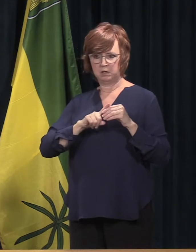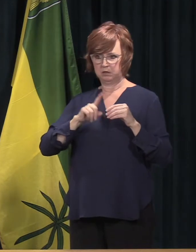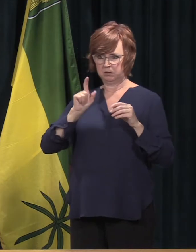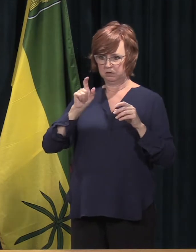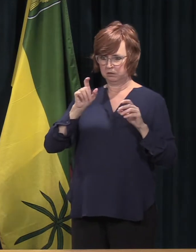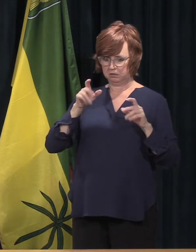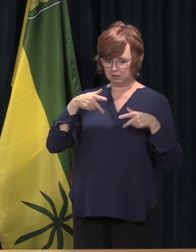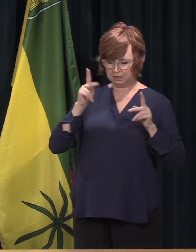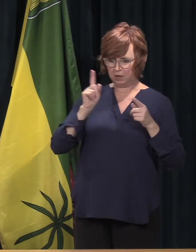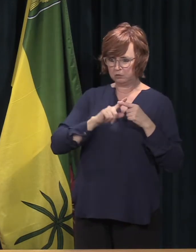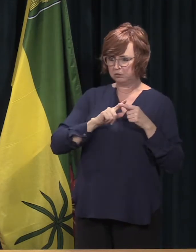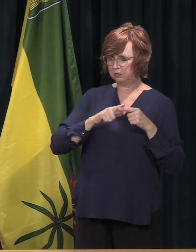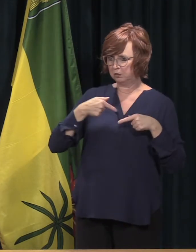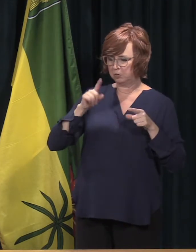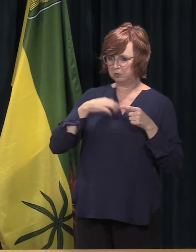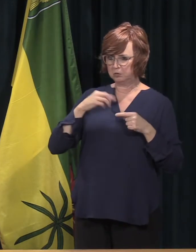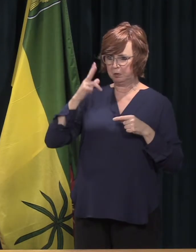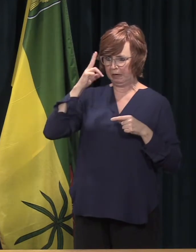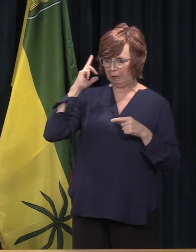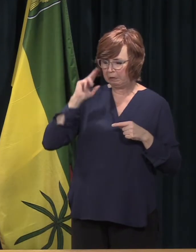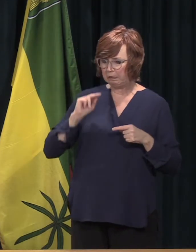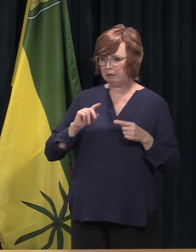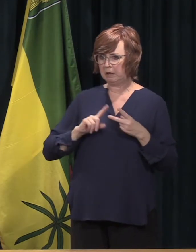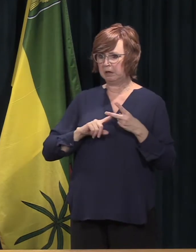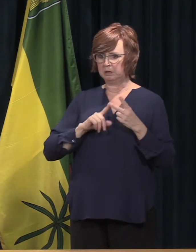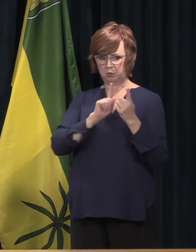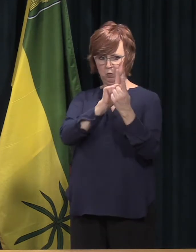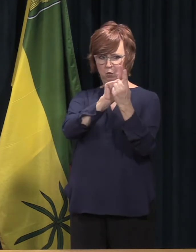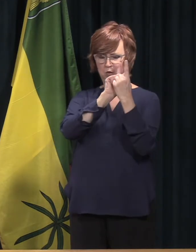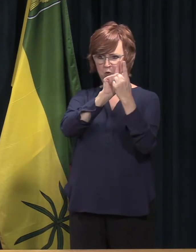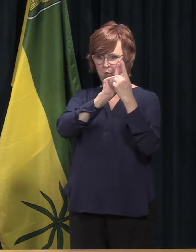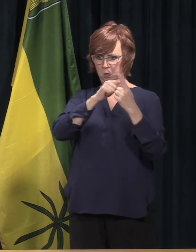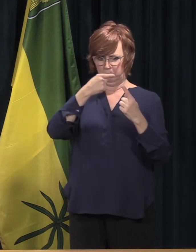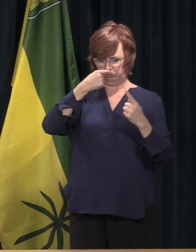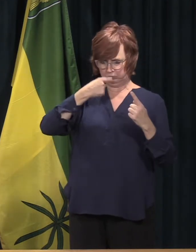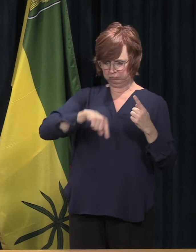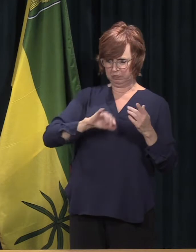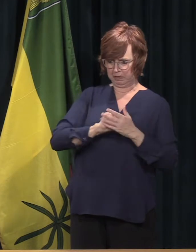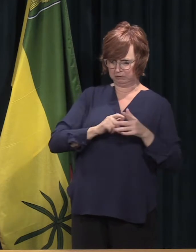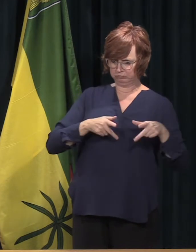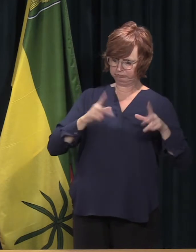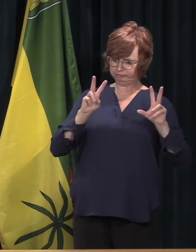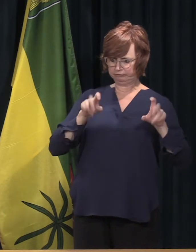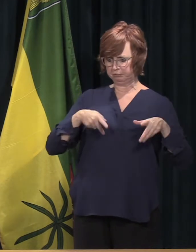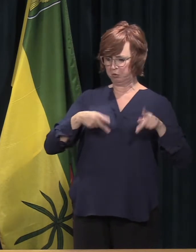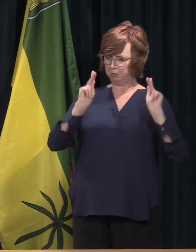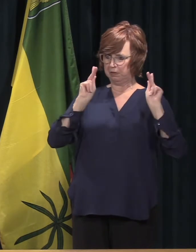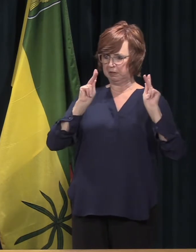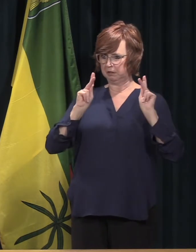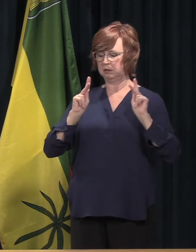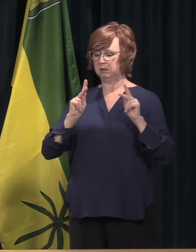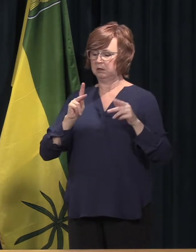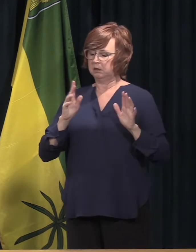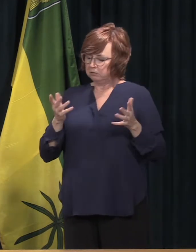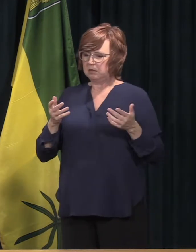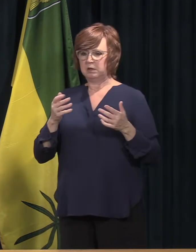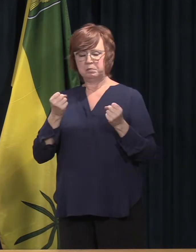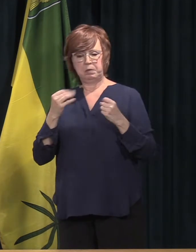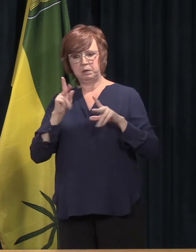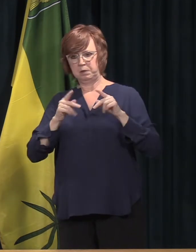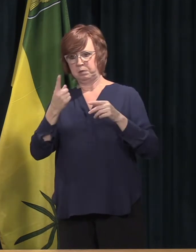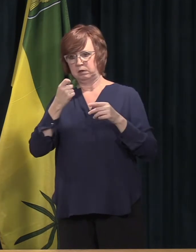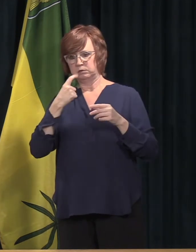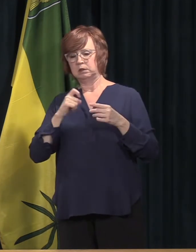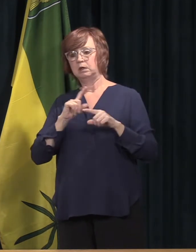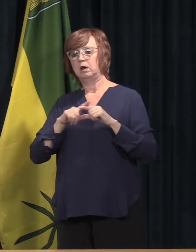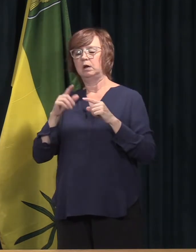and those kind of things. That's one-to-one. And I think what we can say at this time is that crowding is a problem, because if you're really with less